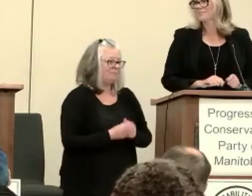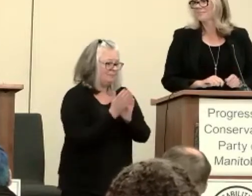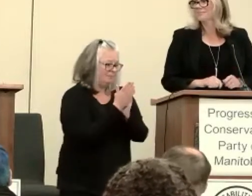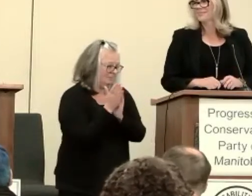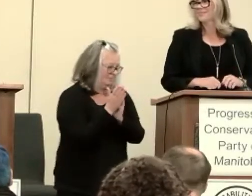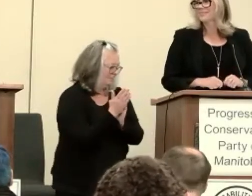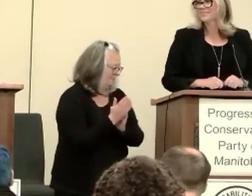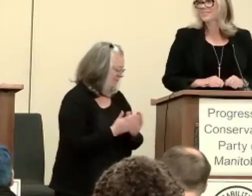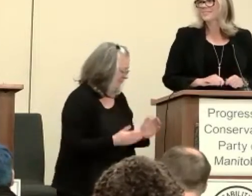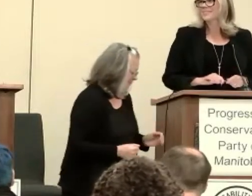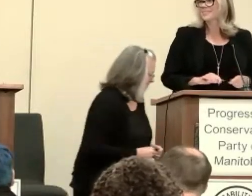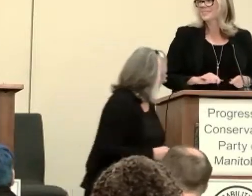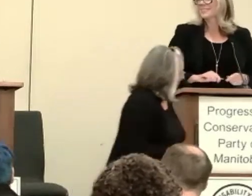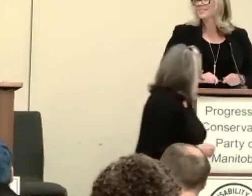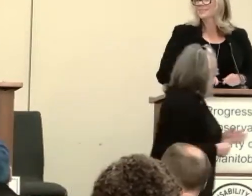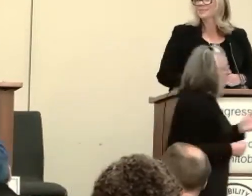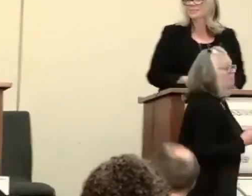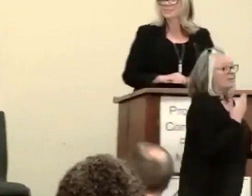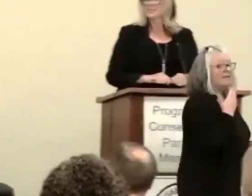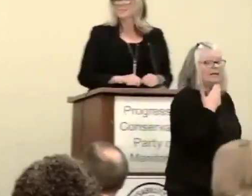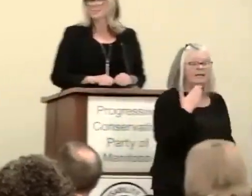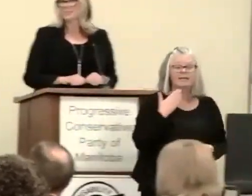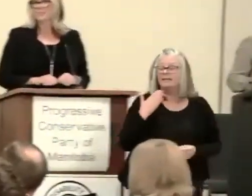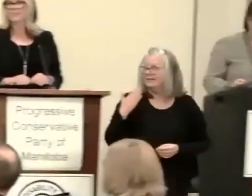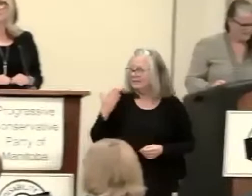Thank you. Not enough time.